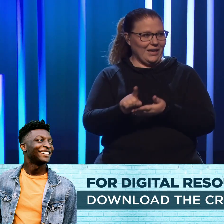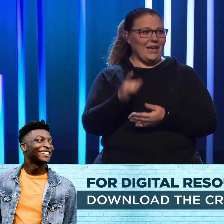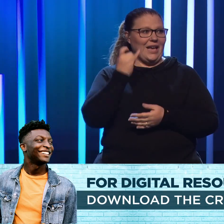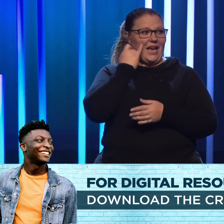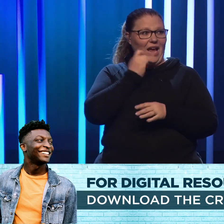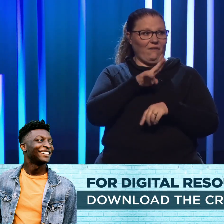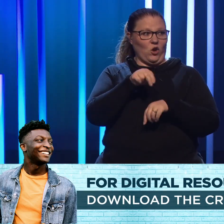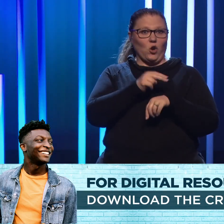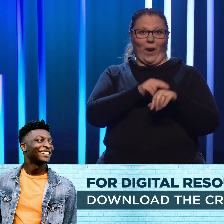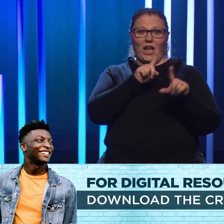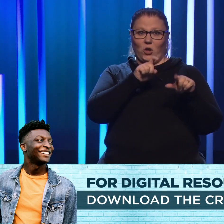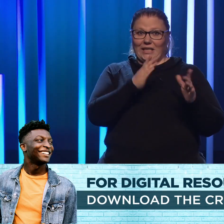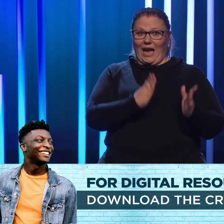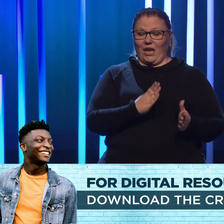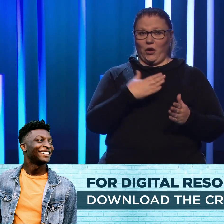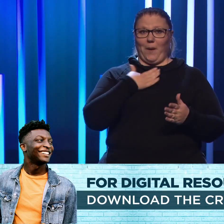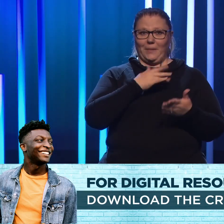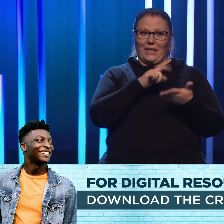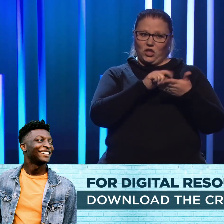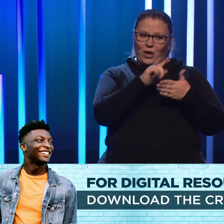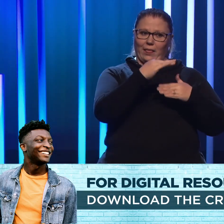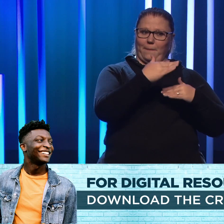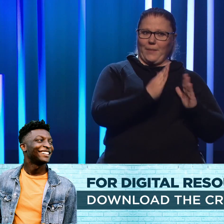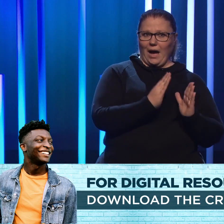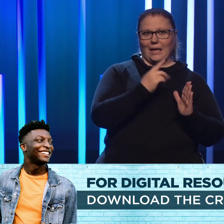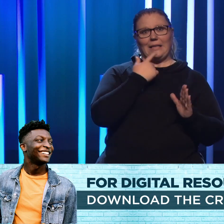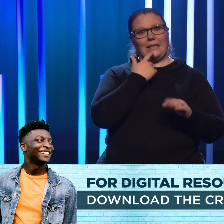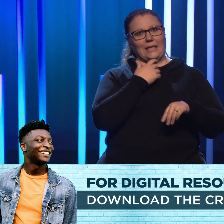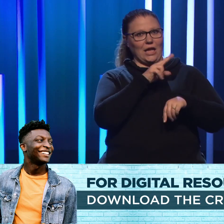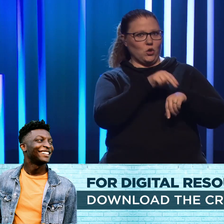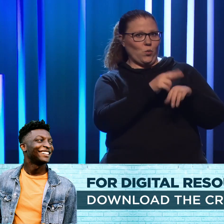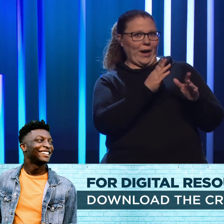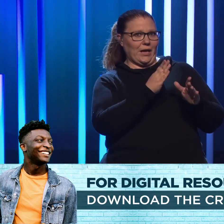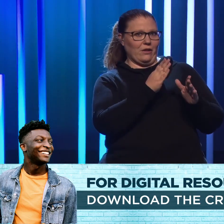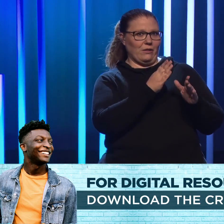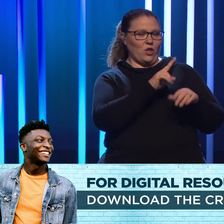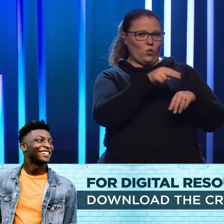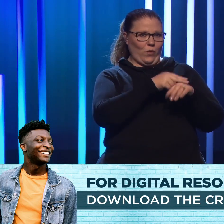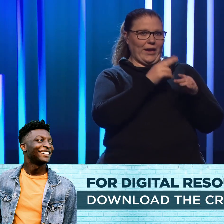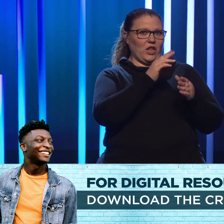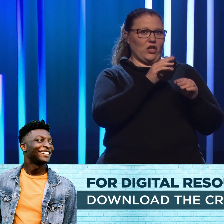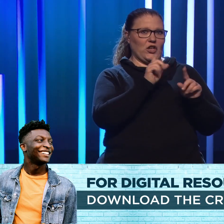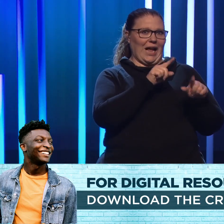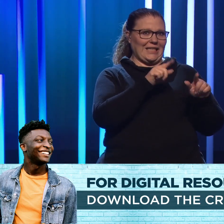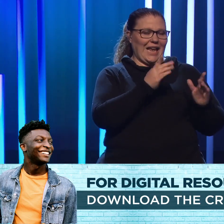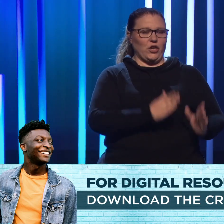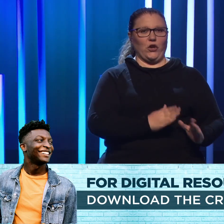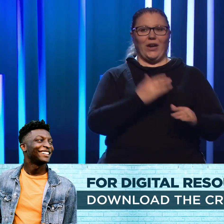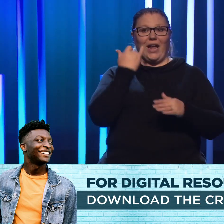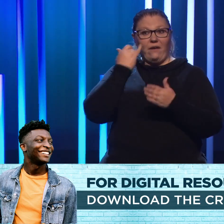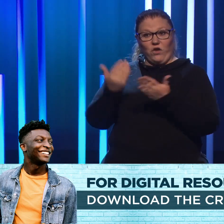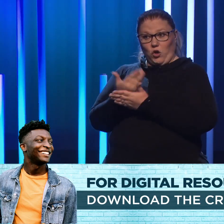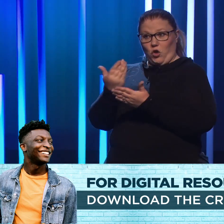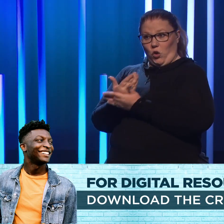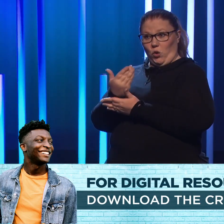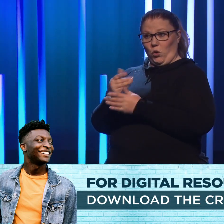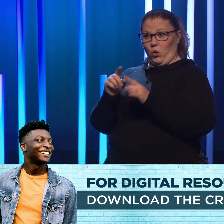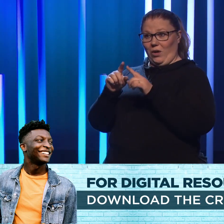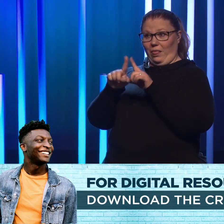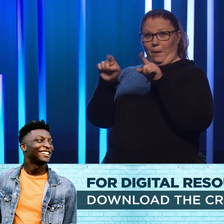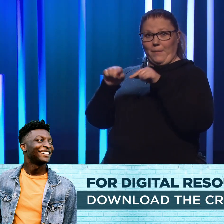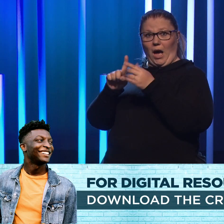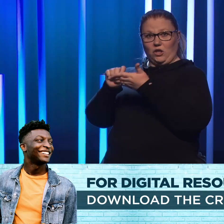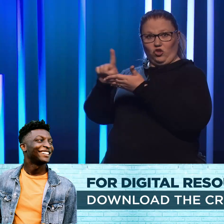you're a regular attender, please check the box that says regular attender. If you're new here, go ahead and check that I'm new here